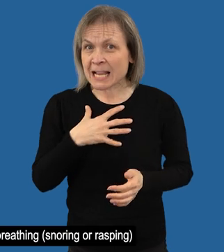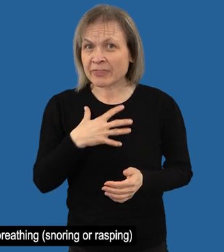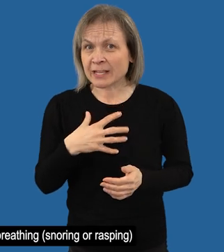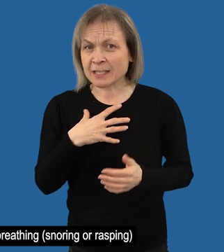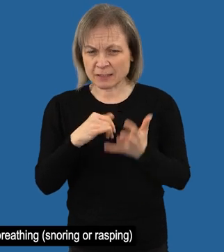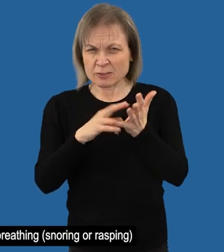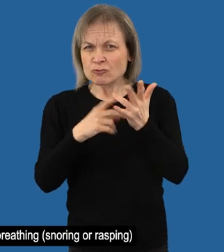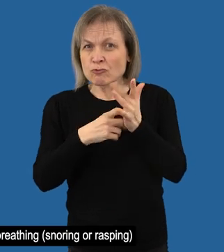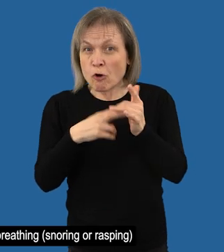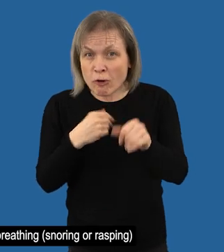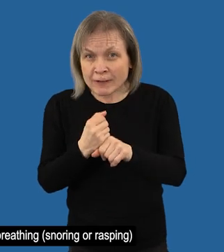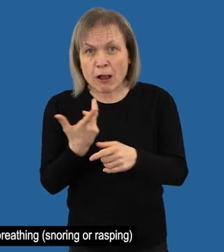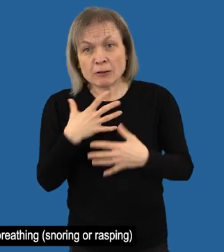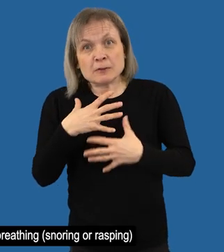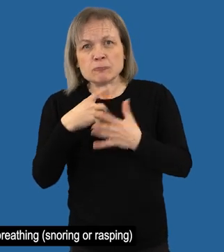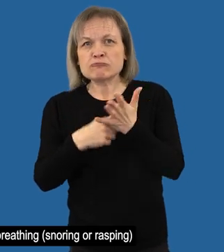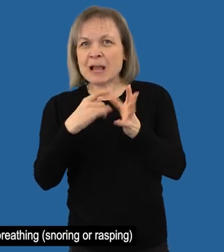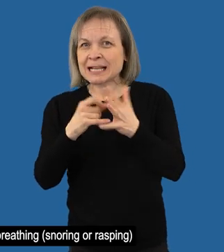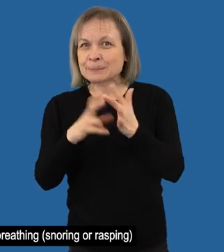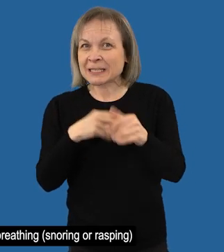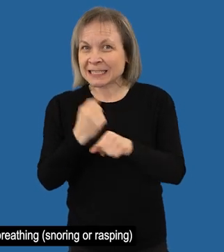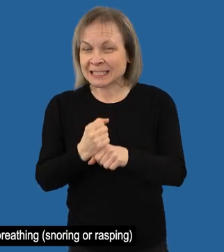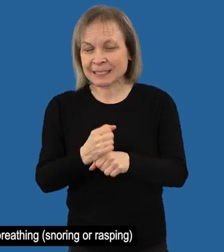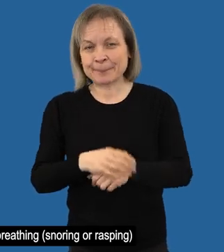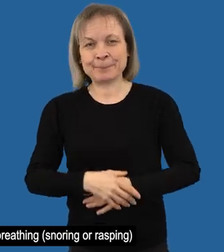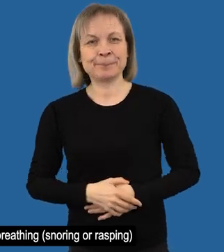Difficulty breathing, snoring or rasping.